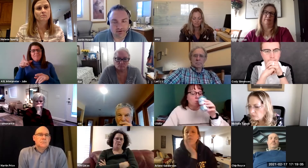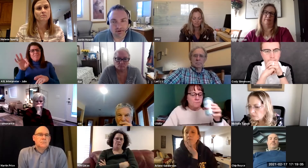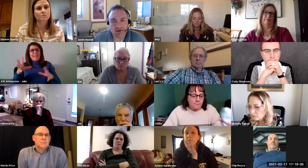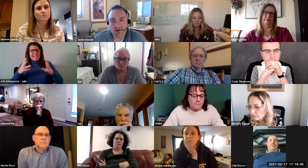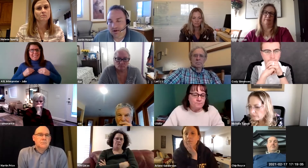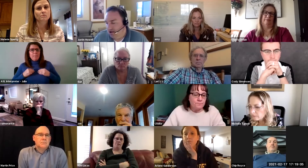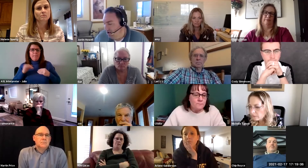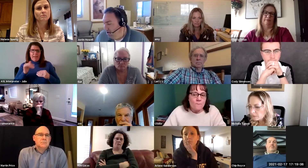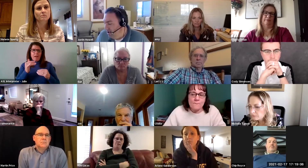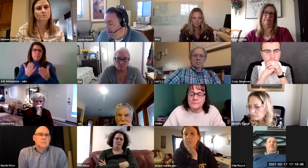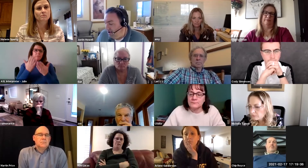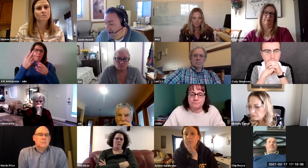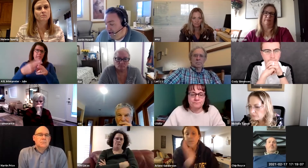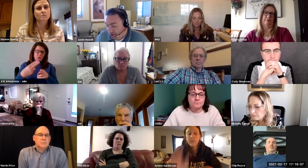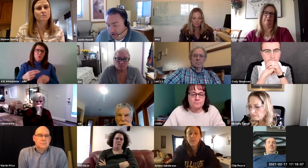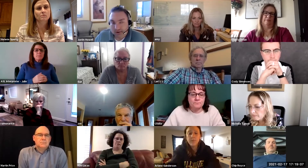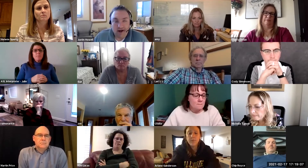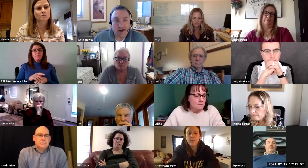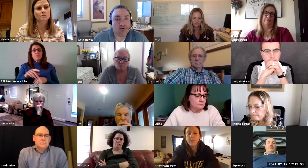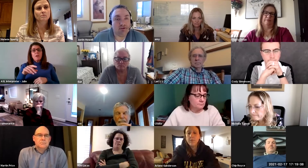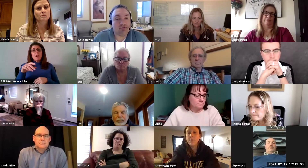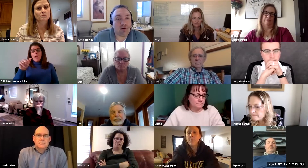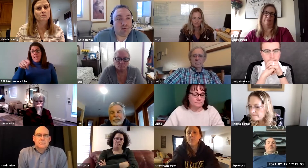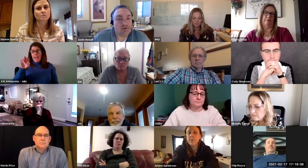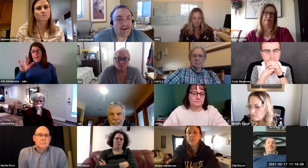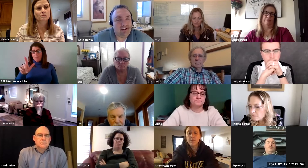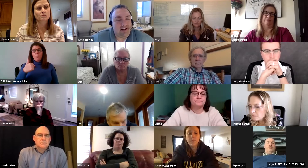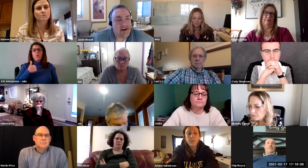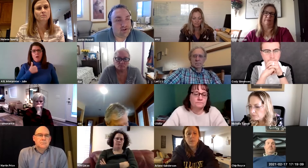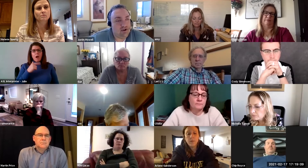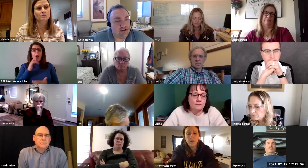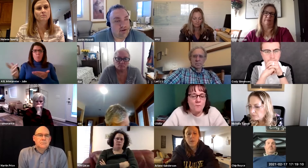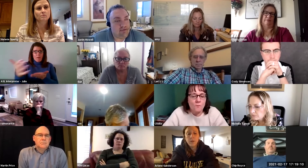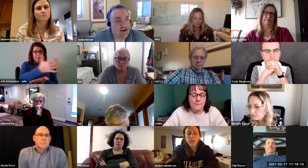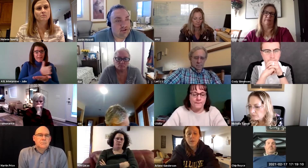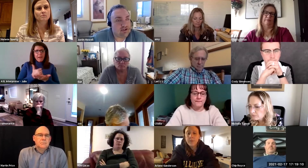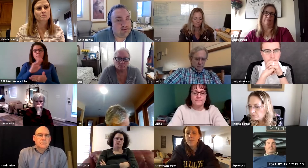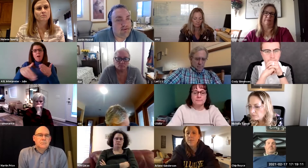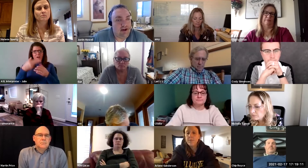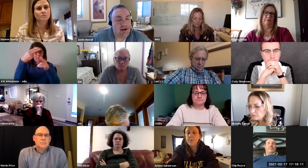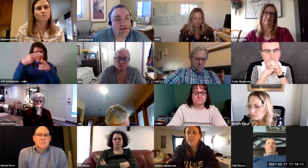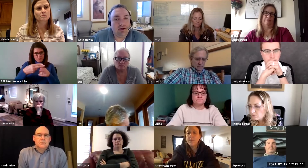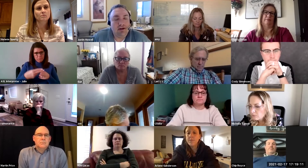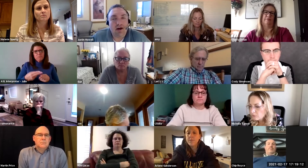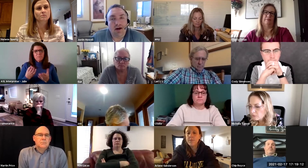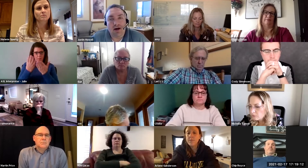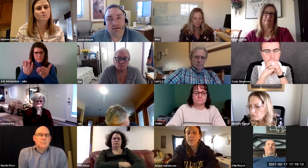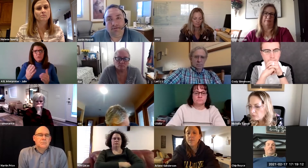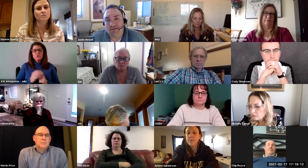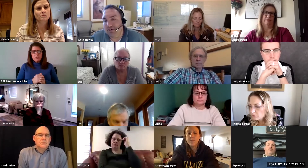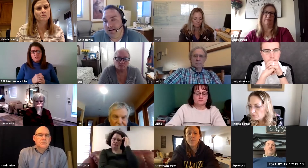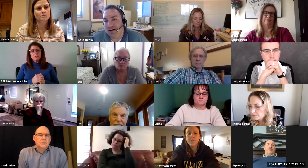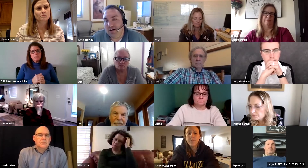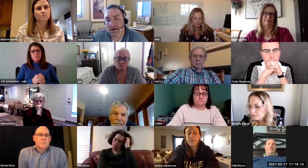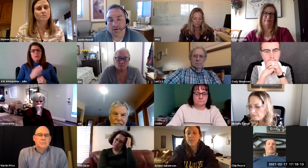nomination. In April, I will collect all the nominations that are made